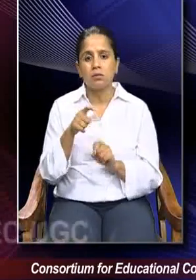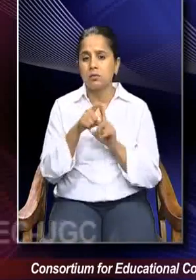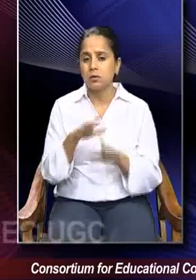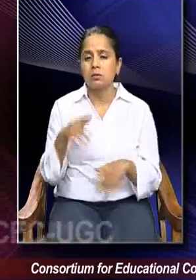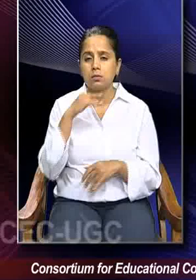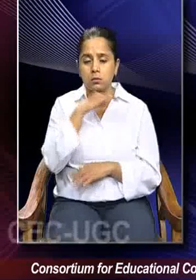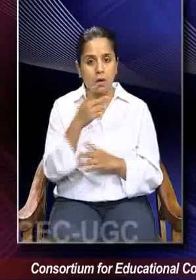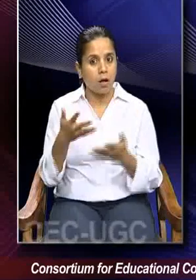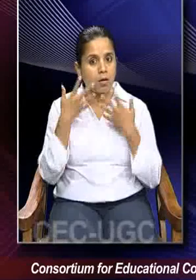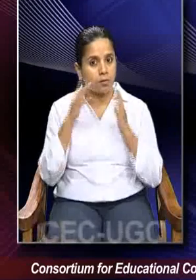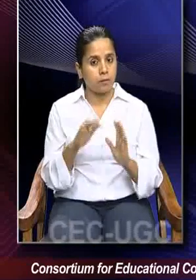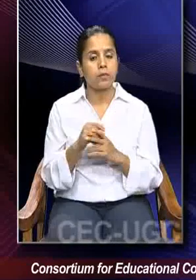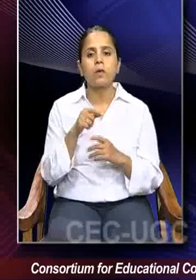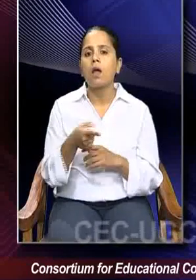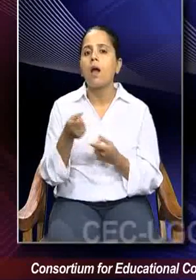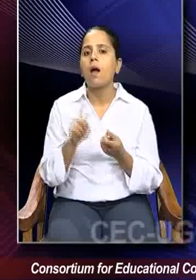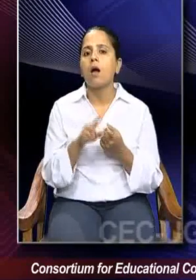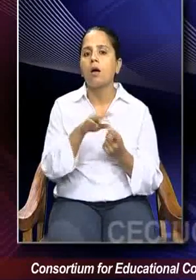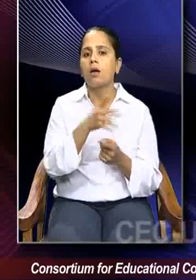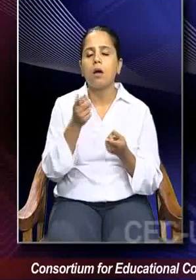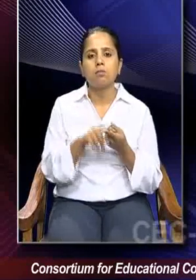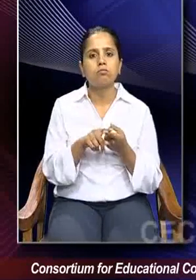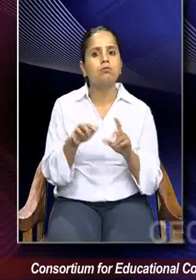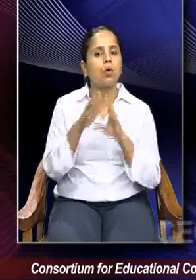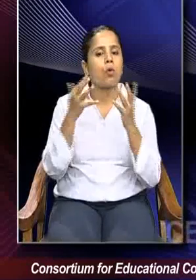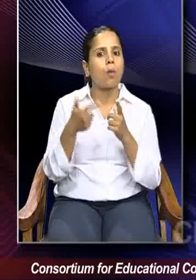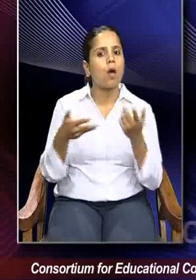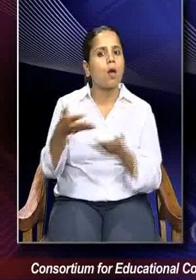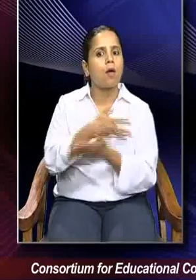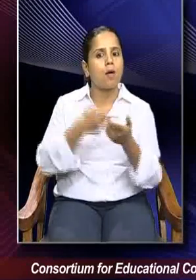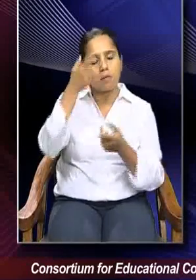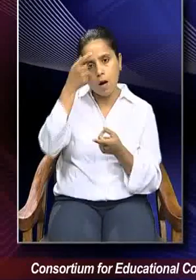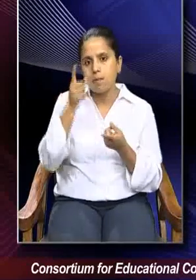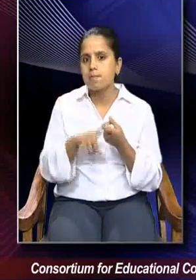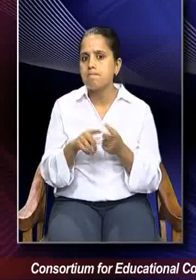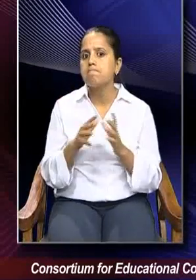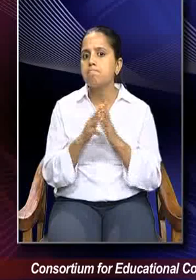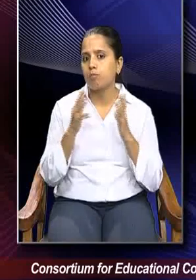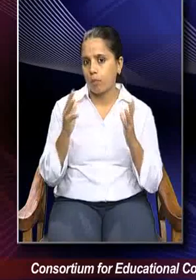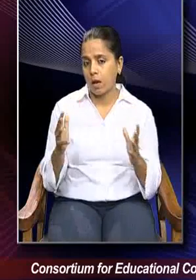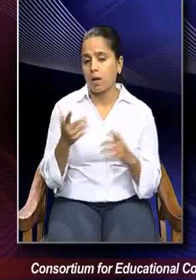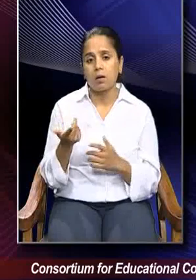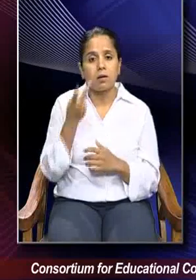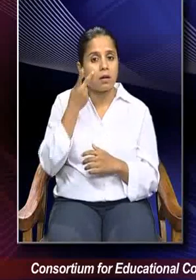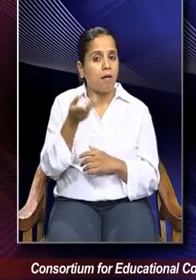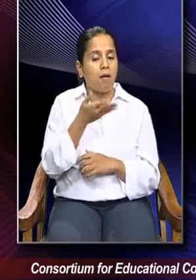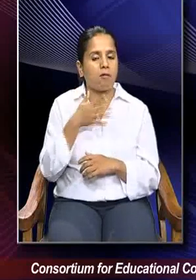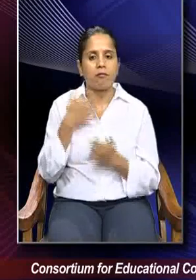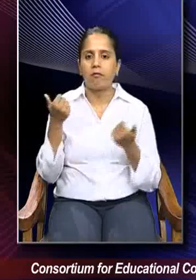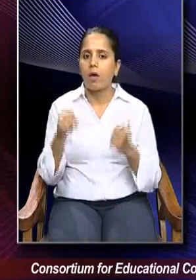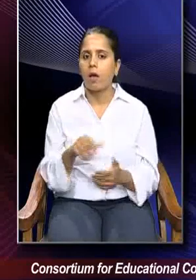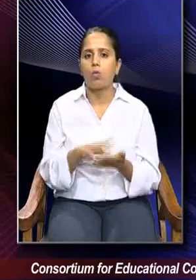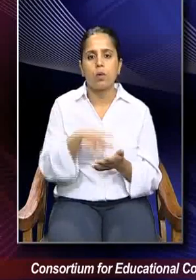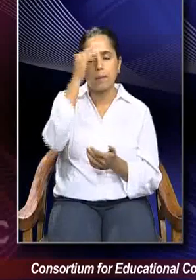pollution that kicked off the global environment movement. It is obvious that we have failed to learn